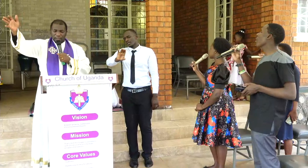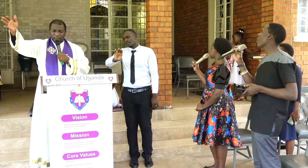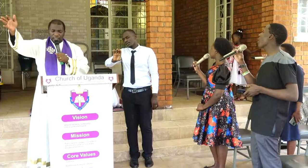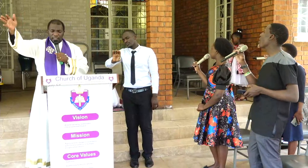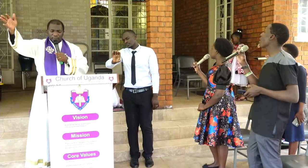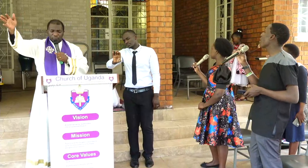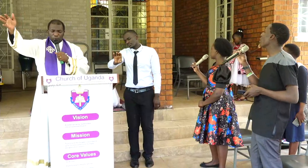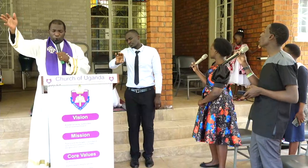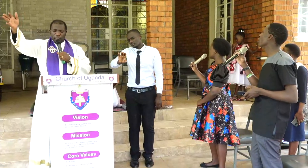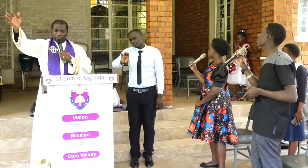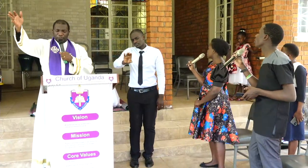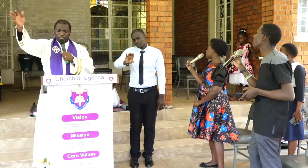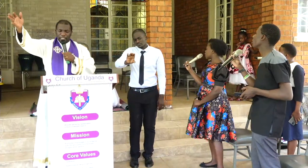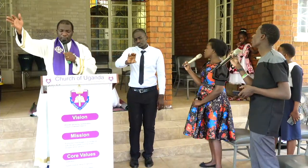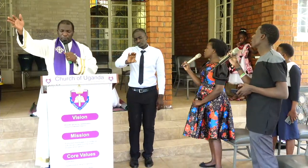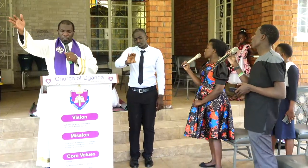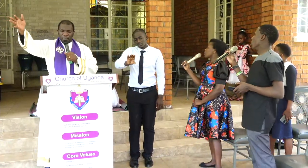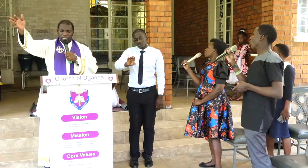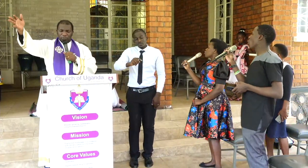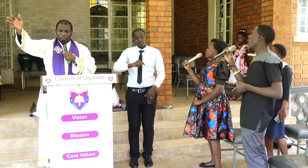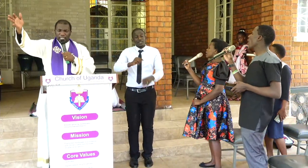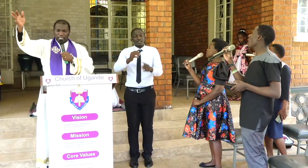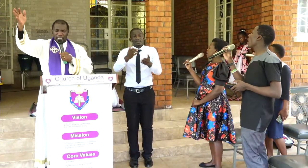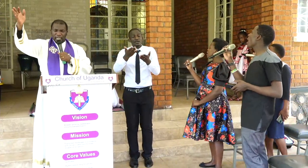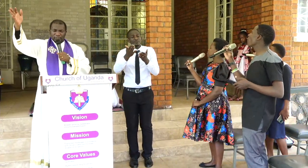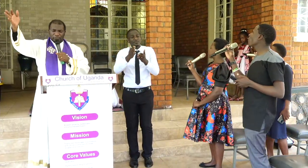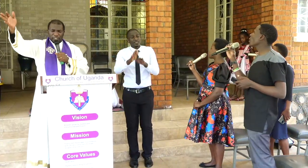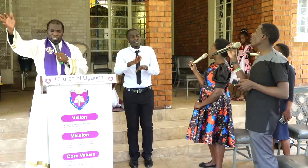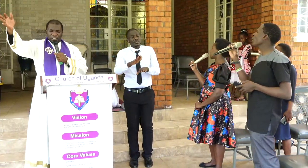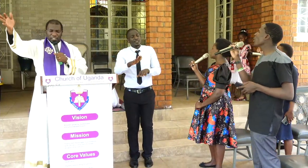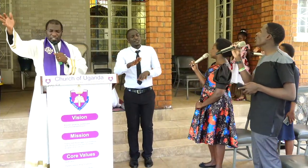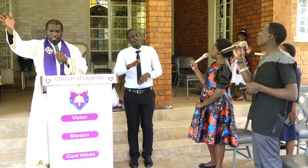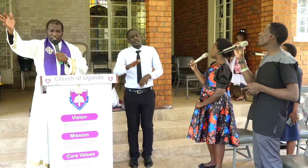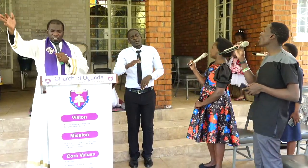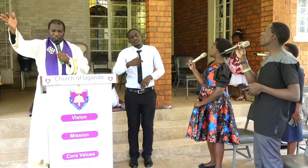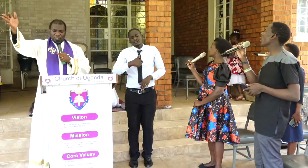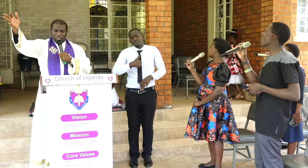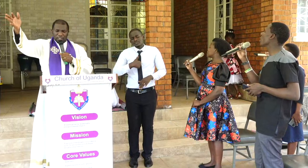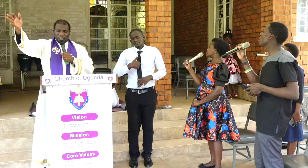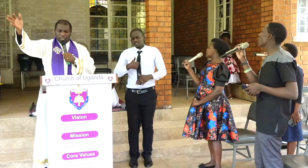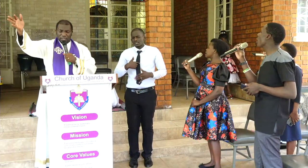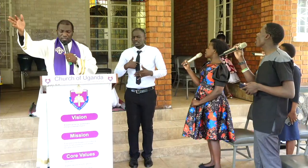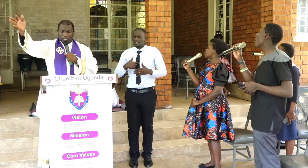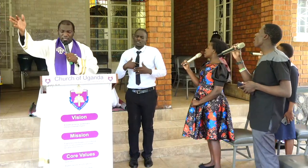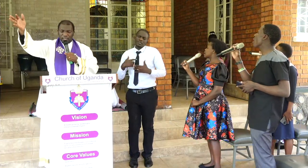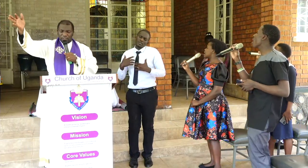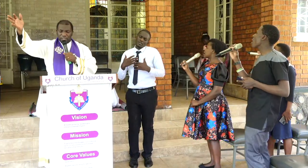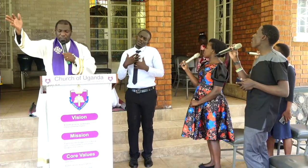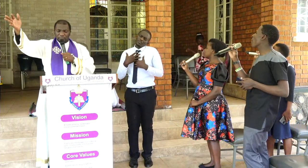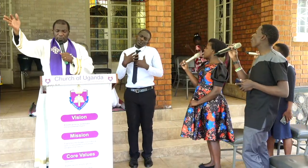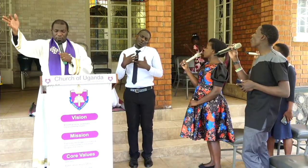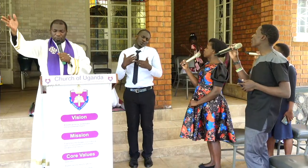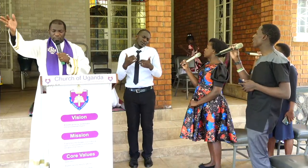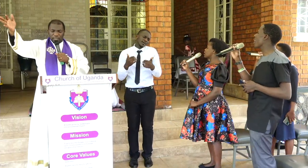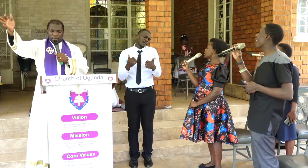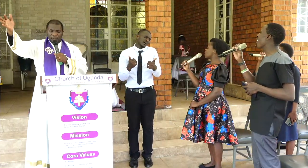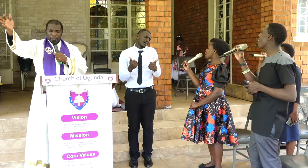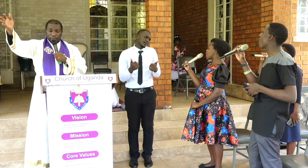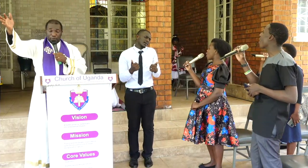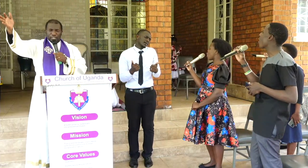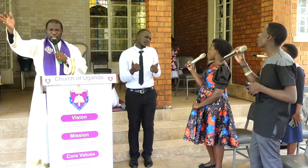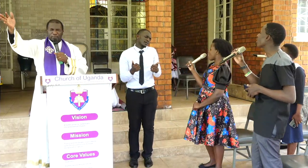musalaba. Kweya fira nempona. Kweya fira nzene